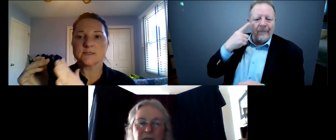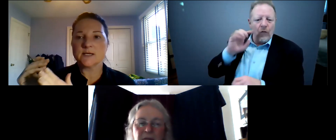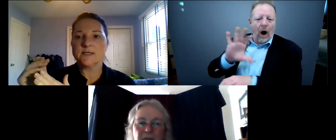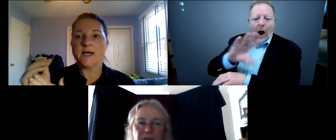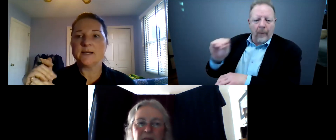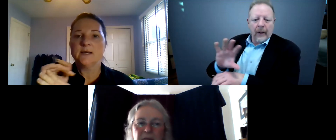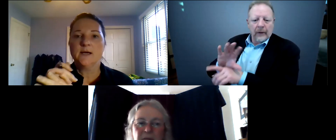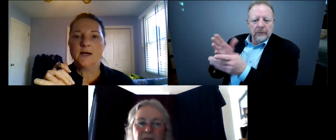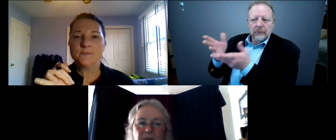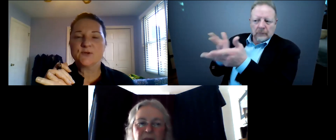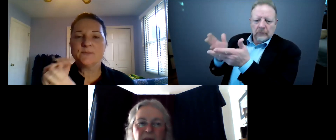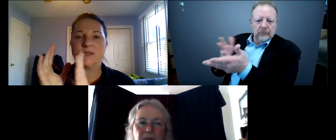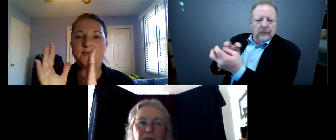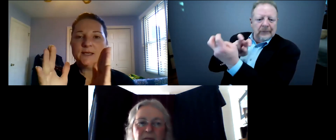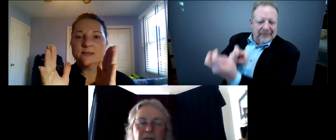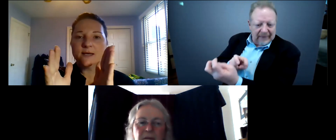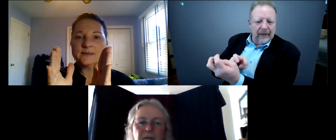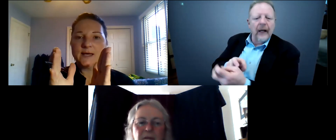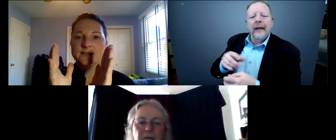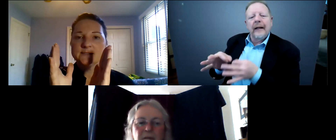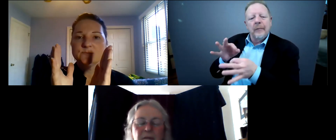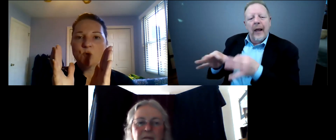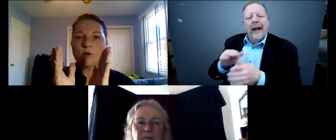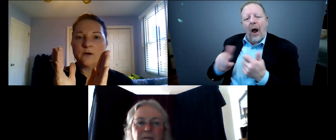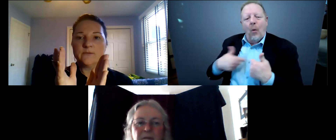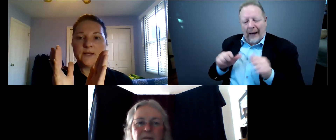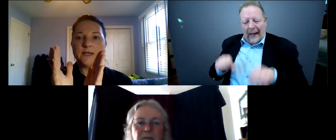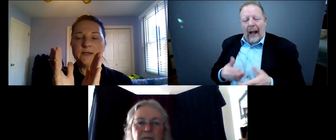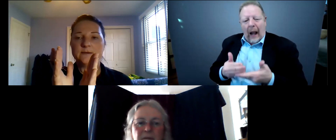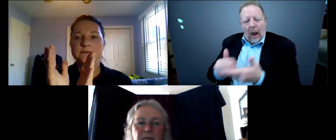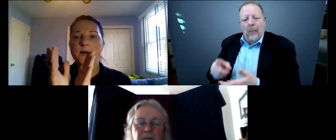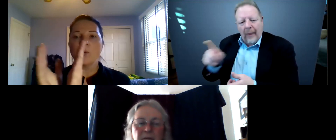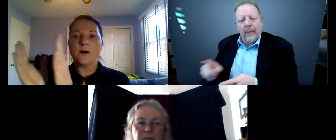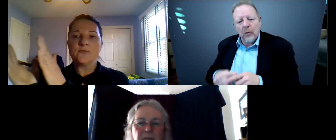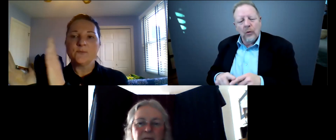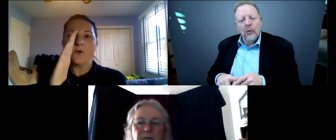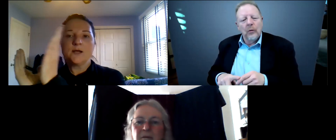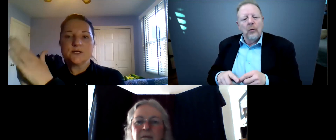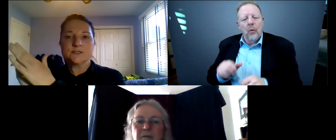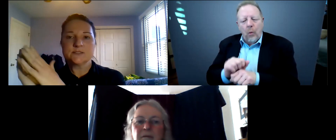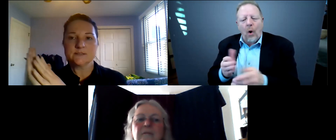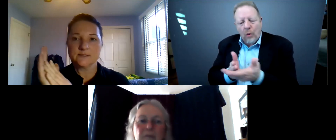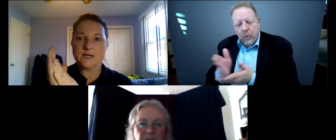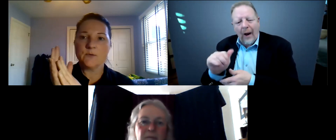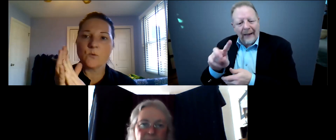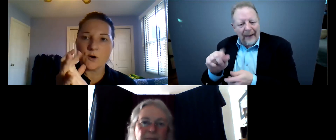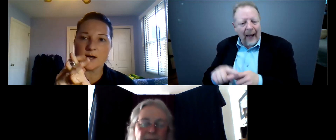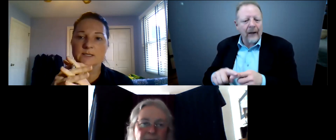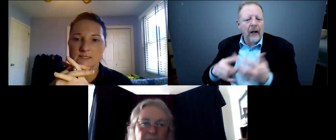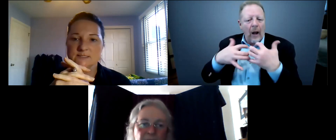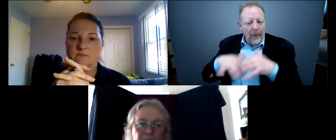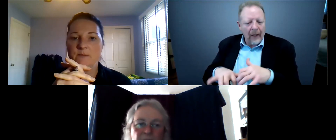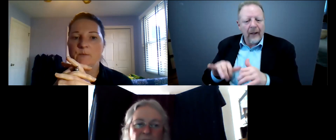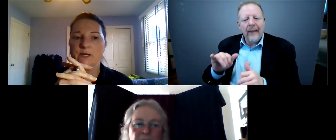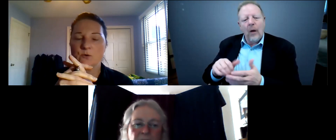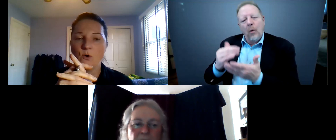accommodations and things like that. So I'm thinking that is more of a couple month project that we work on